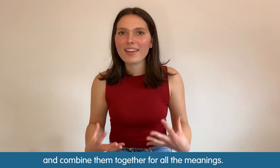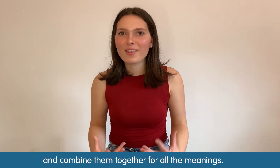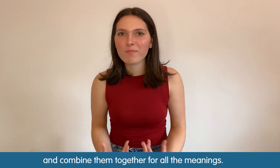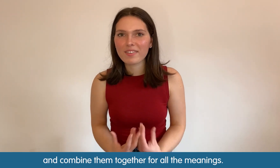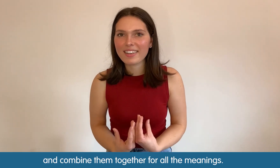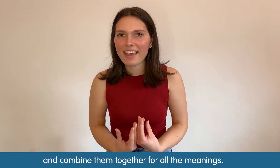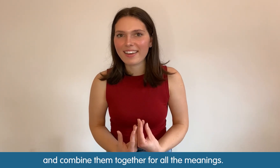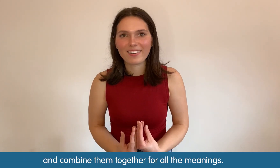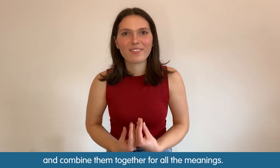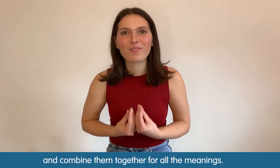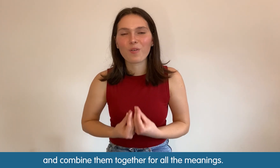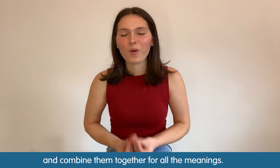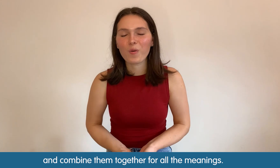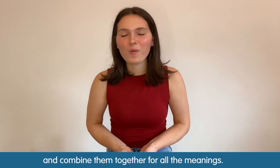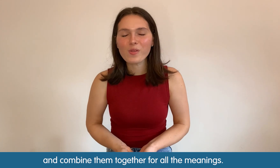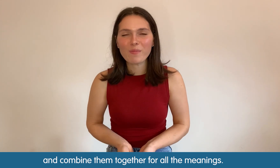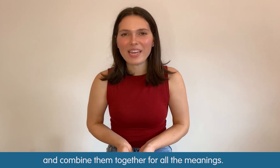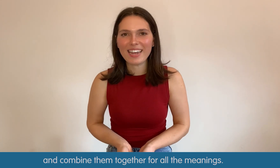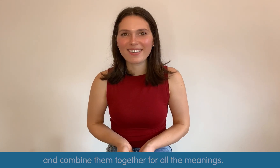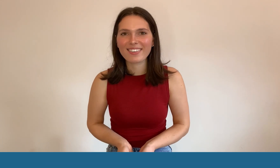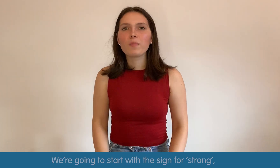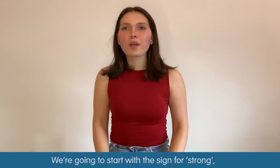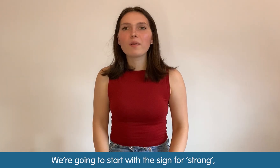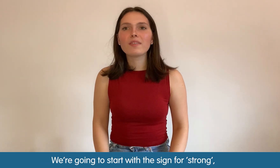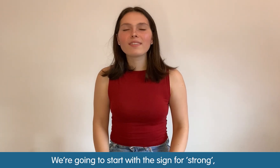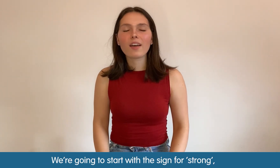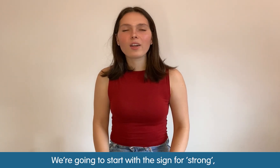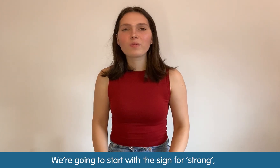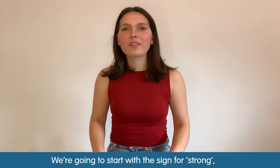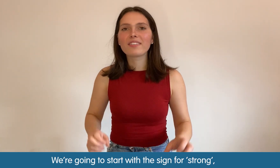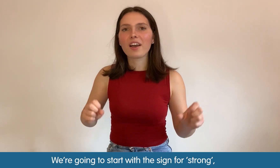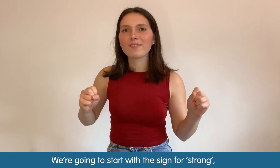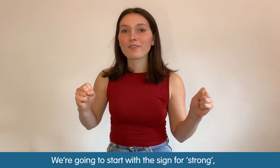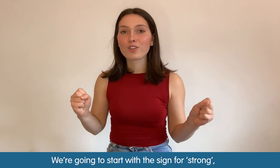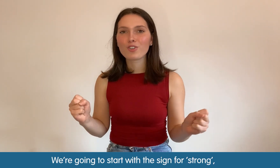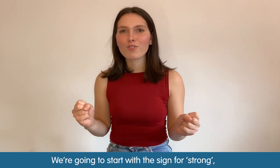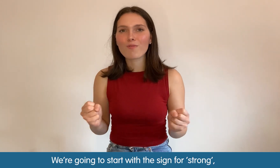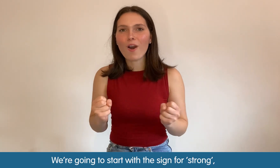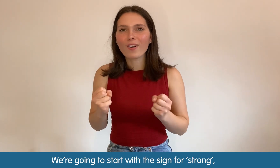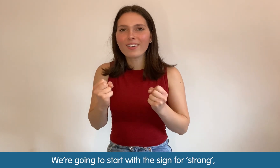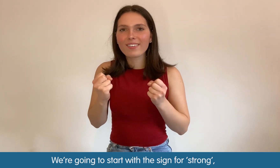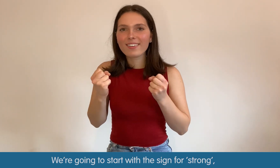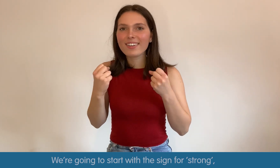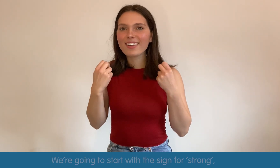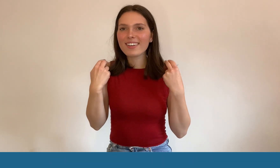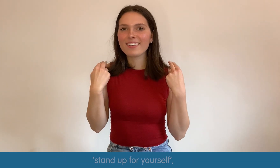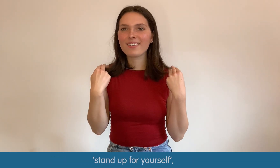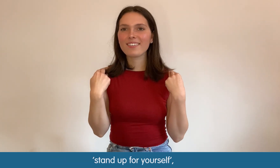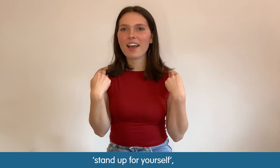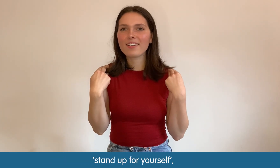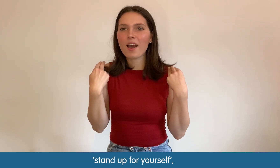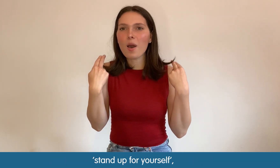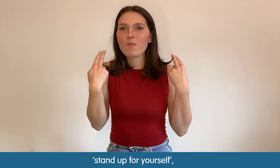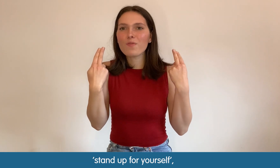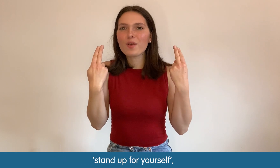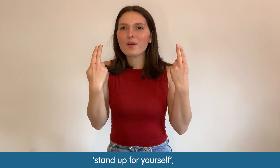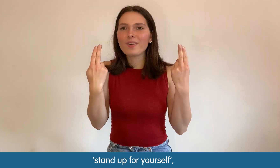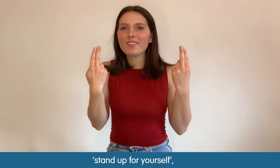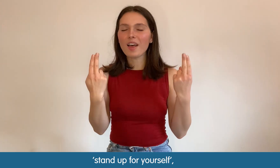them together for all the meanings. We're going to start with the sign for strong. Stand up for